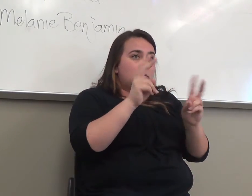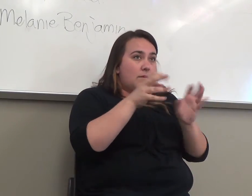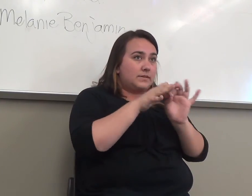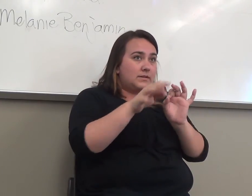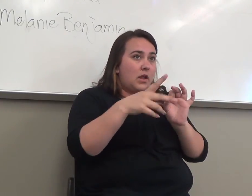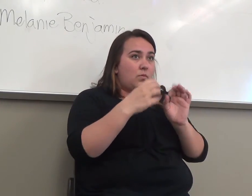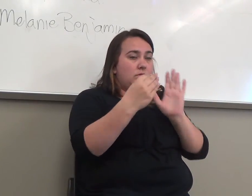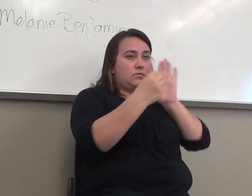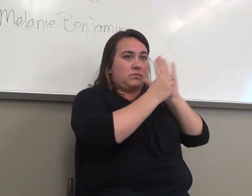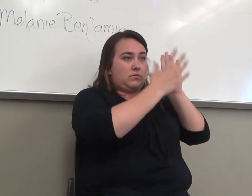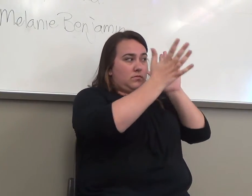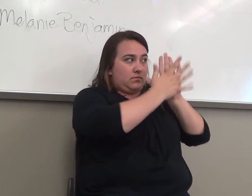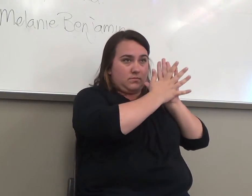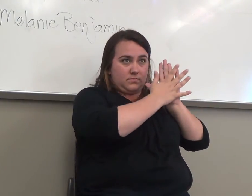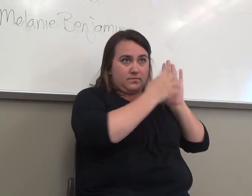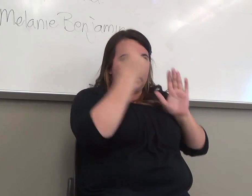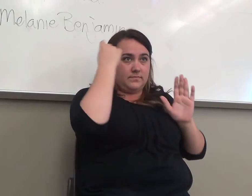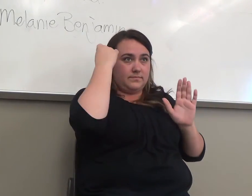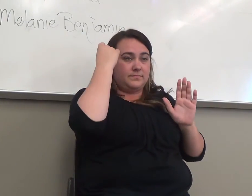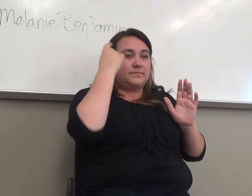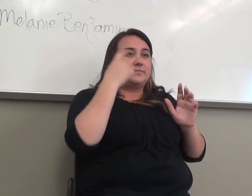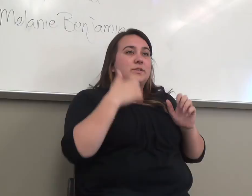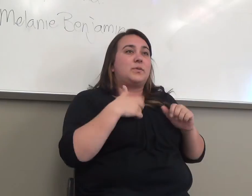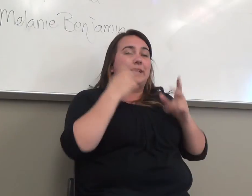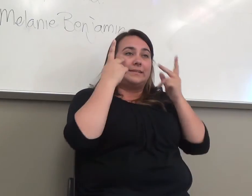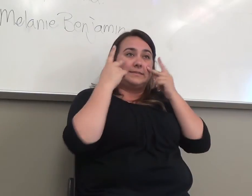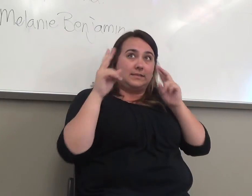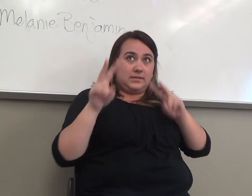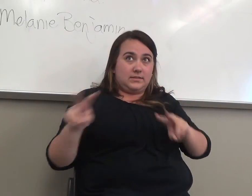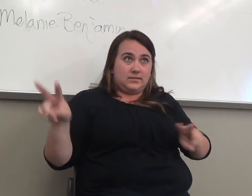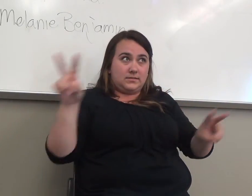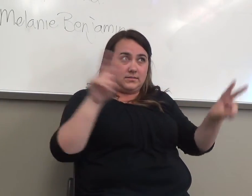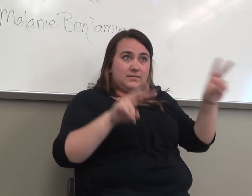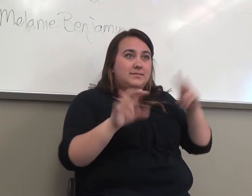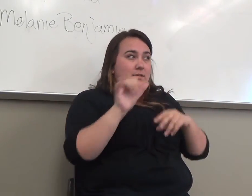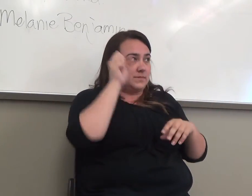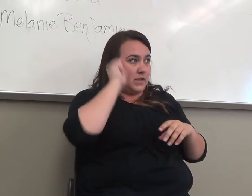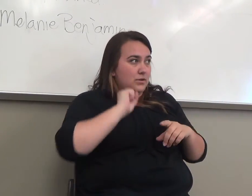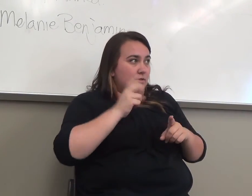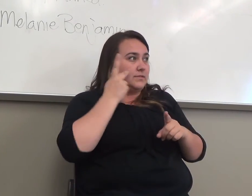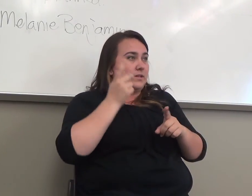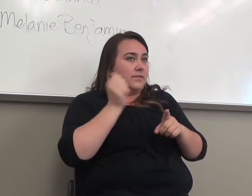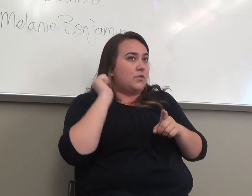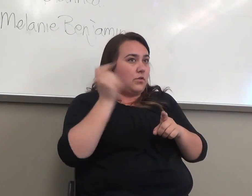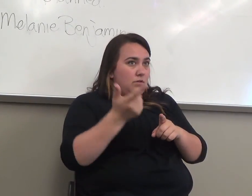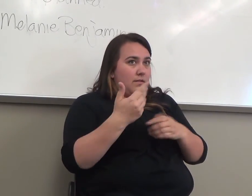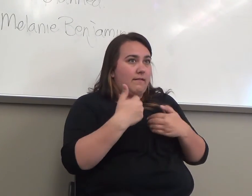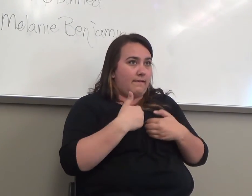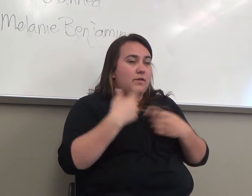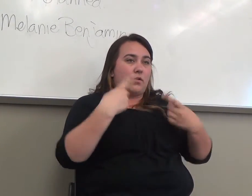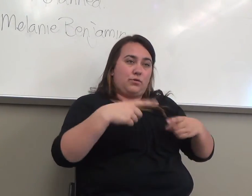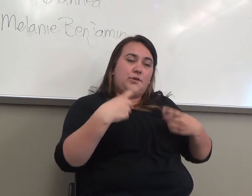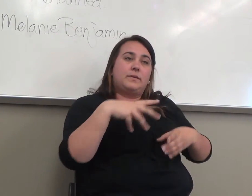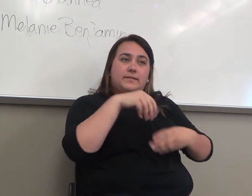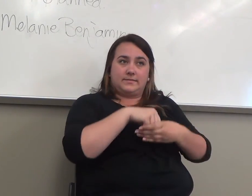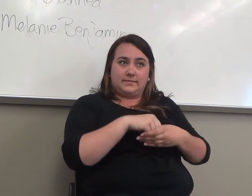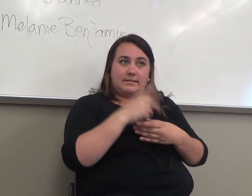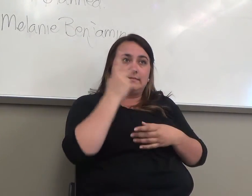up here and see if everybody, just like Sandra, see if everybody has an argument and see if everybody